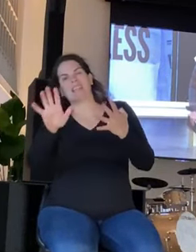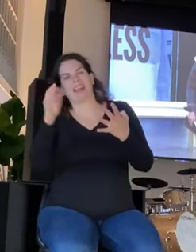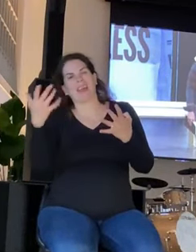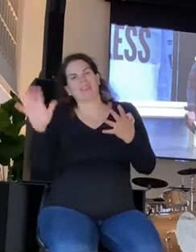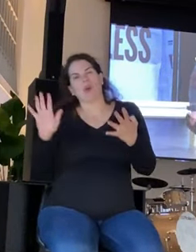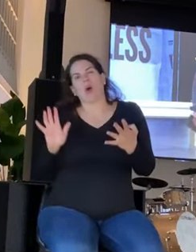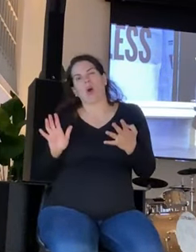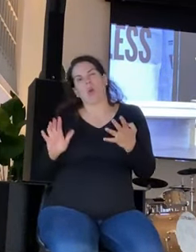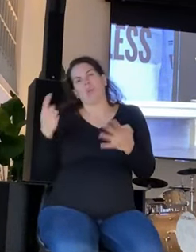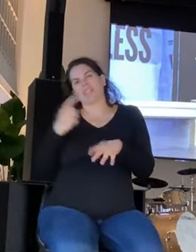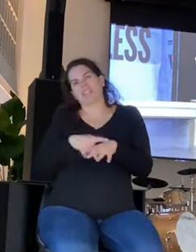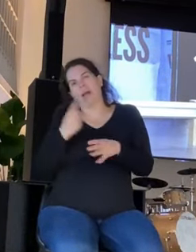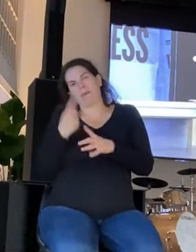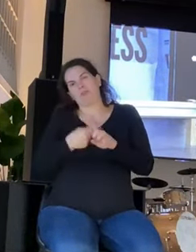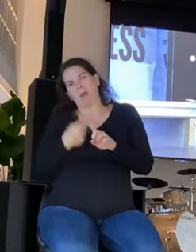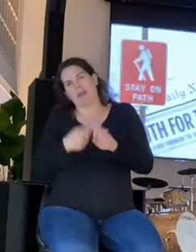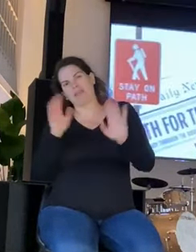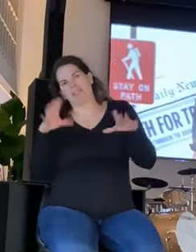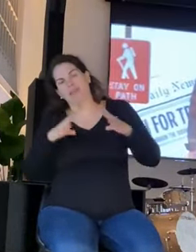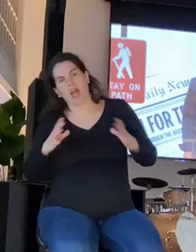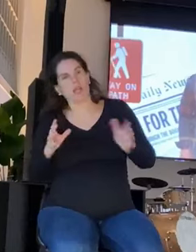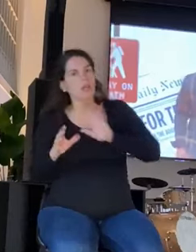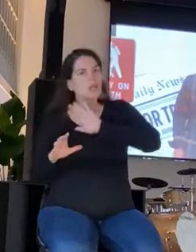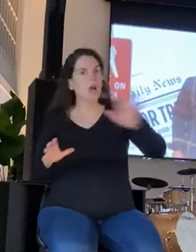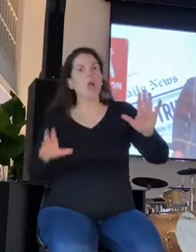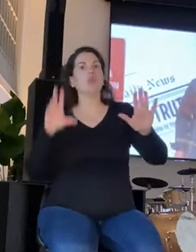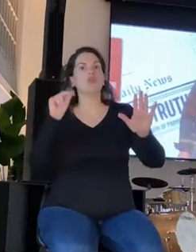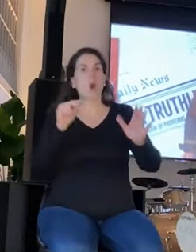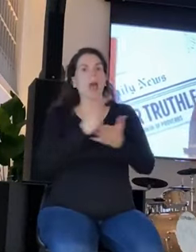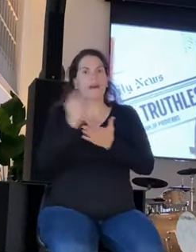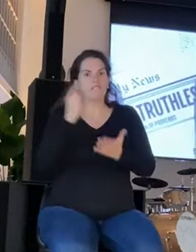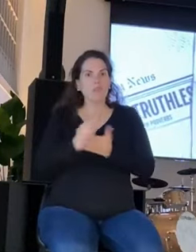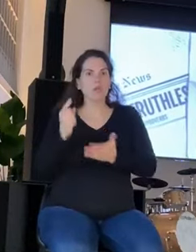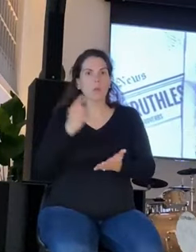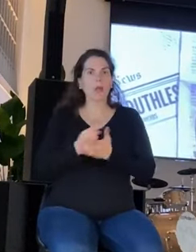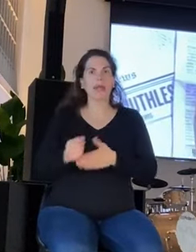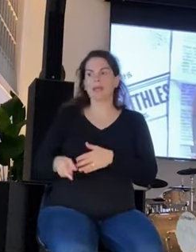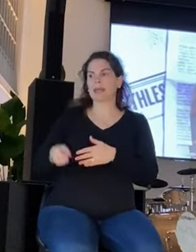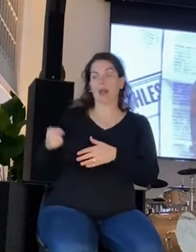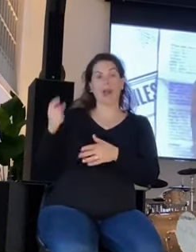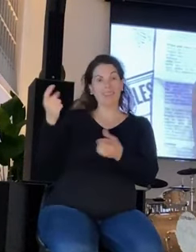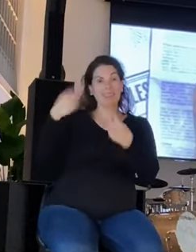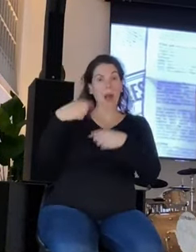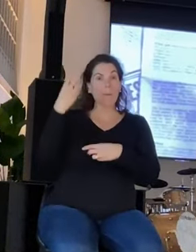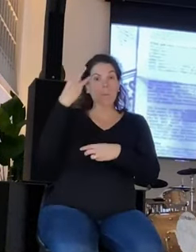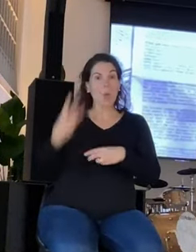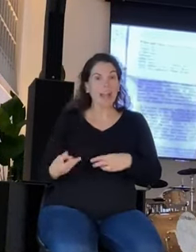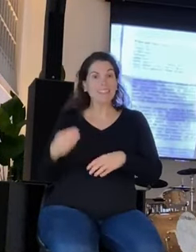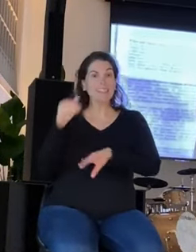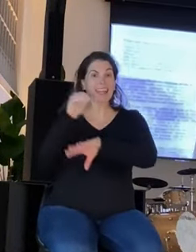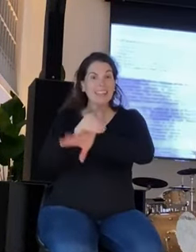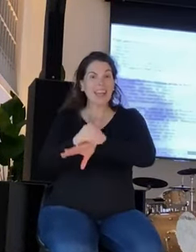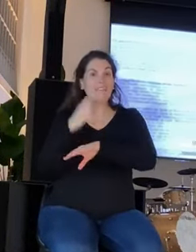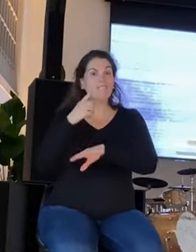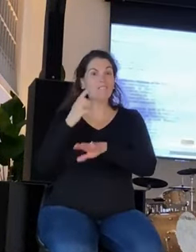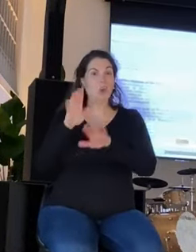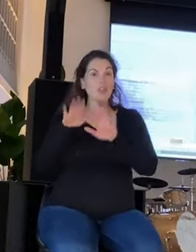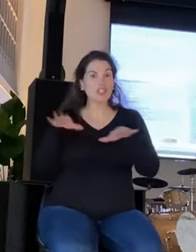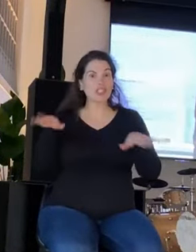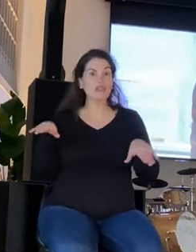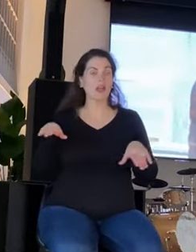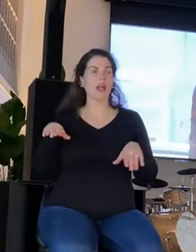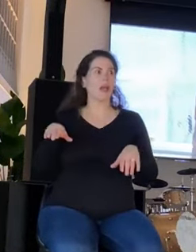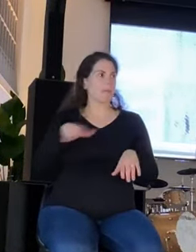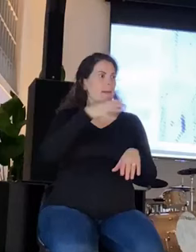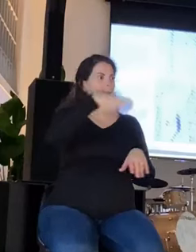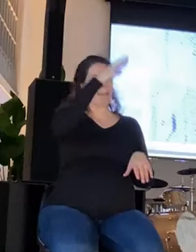They need to be here. You know, my mom and dad never once asked me, Todd, do you want to go to church on Wednesday night? Never. Pastor Steven, they ever